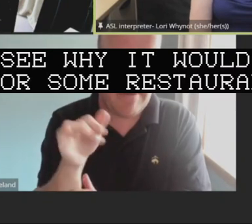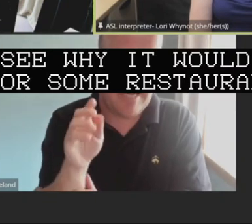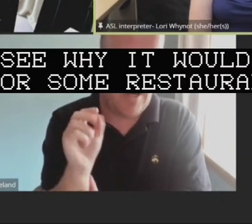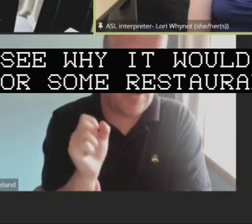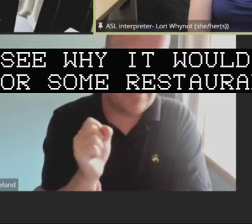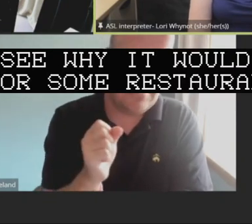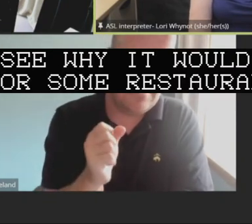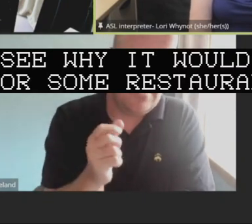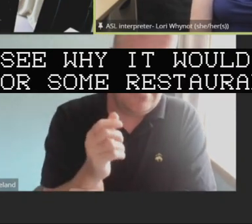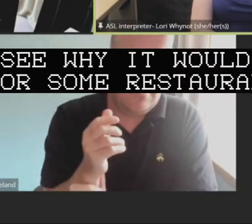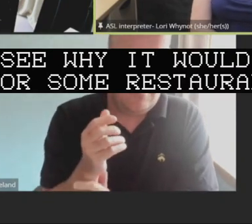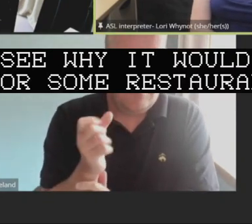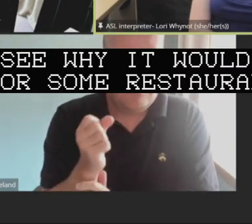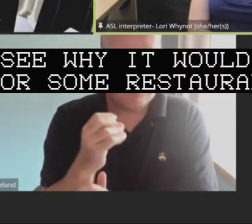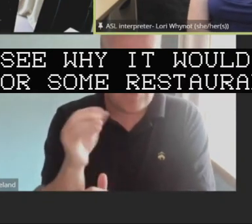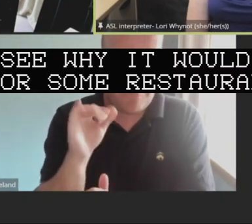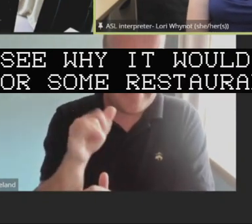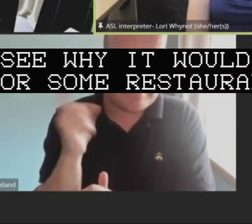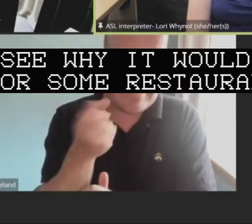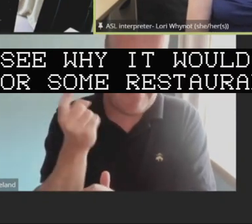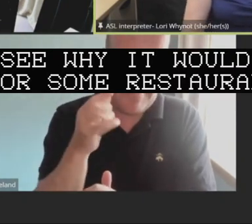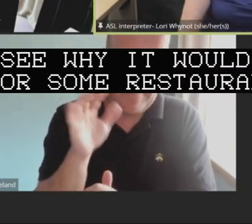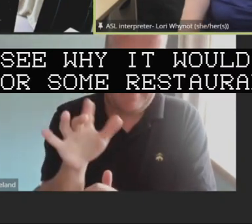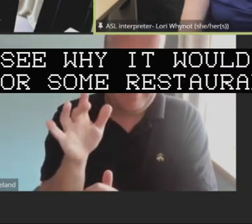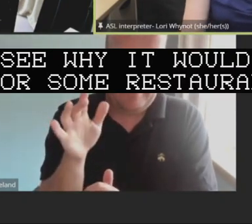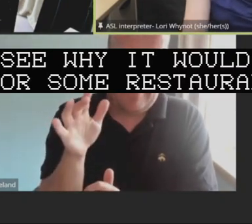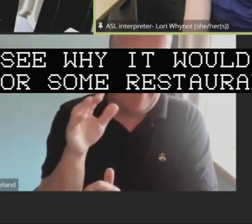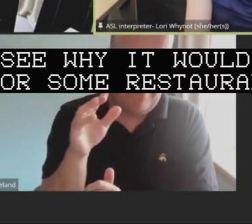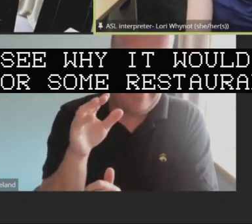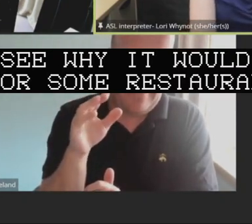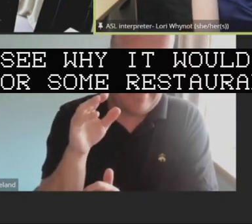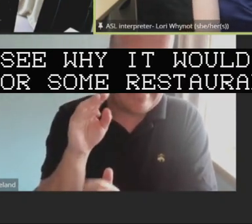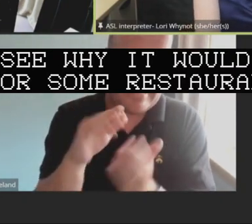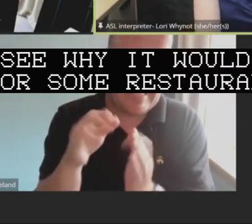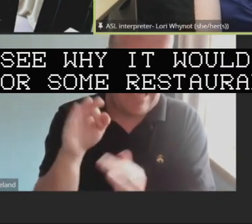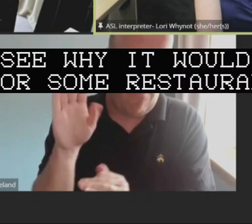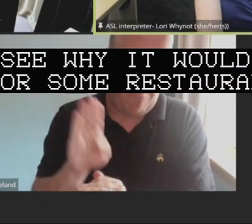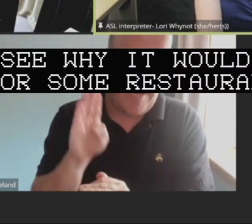excessive fee, or to pay for the expense, I'm sorry, for the flush patio.